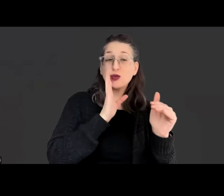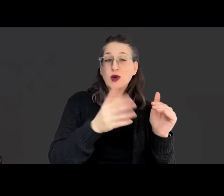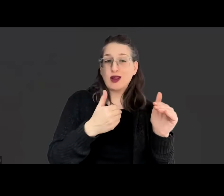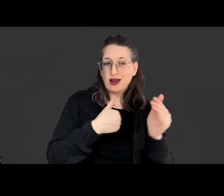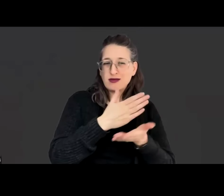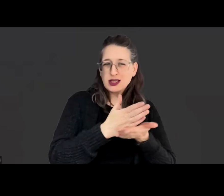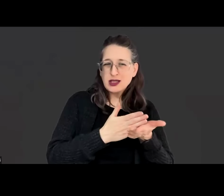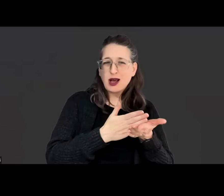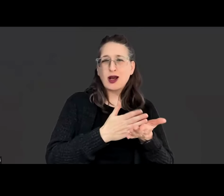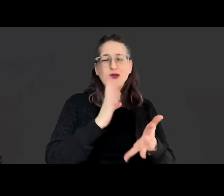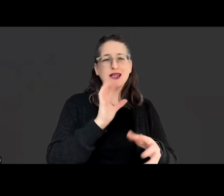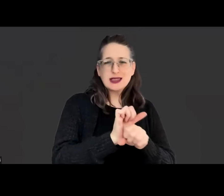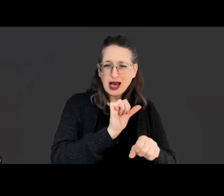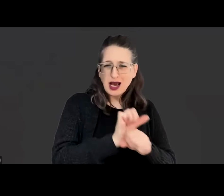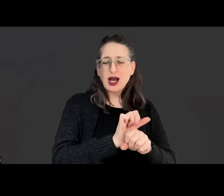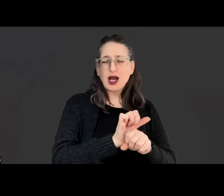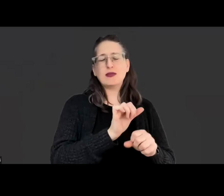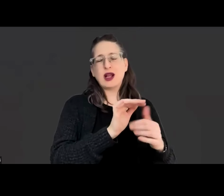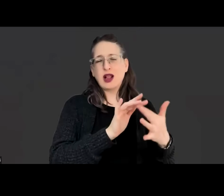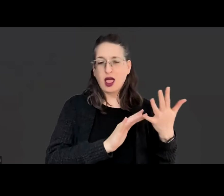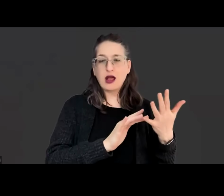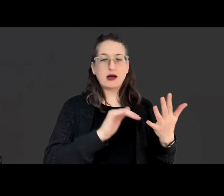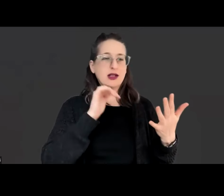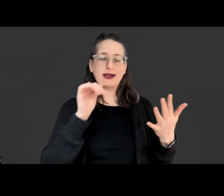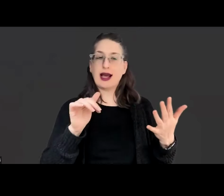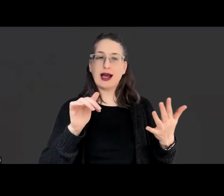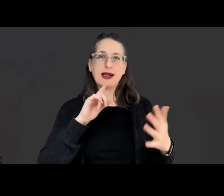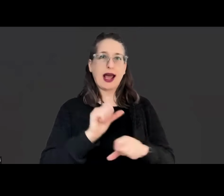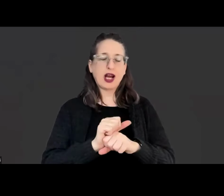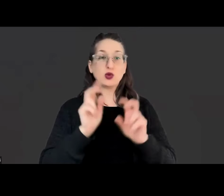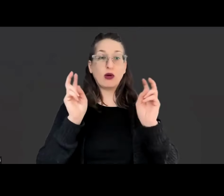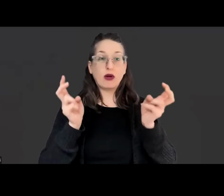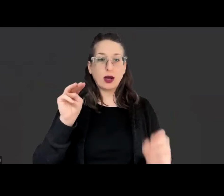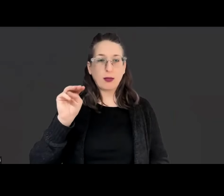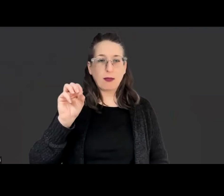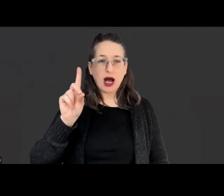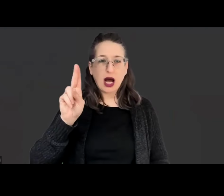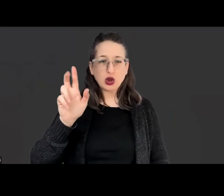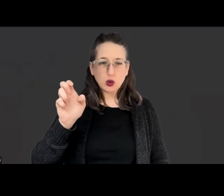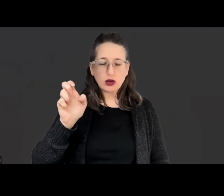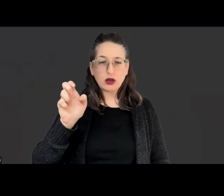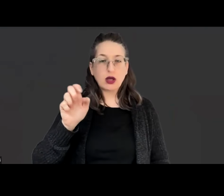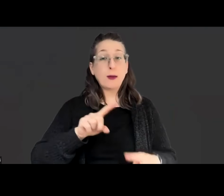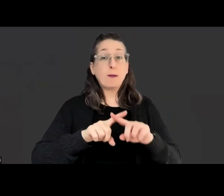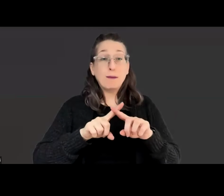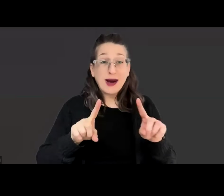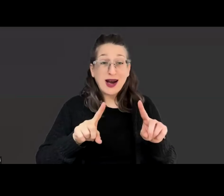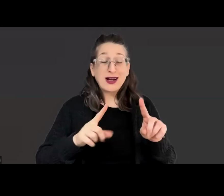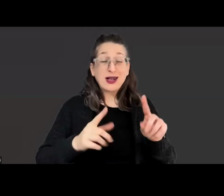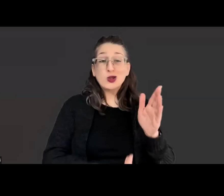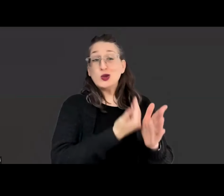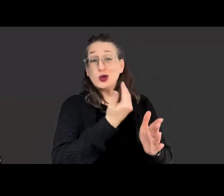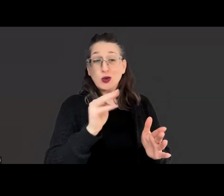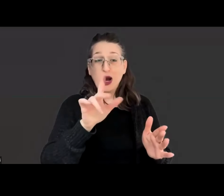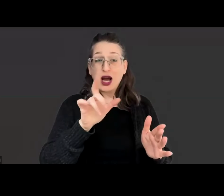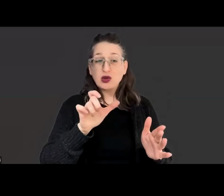actual modules, but what Emily was saying is that you can find the updated modules in your maintenance package. So you don't have to redo all of that,